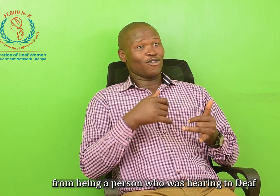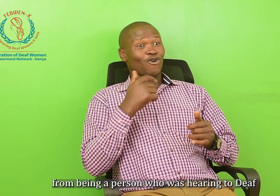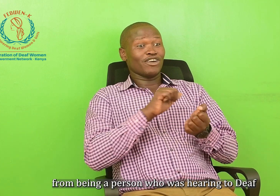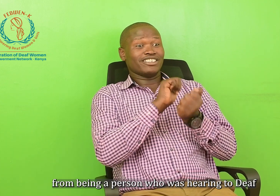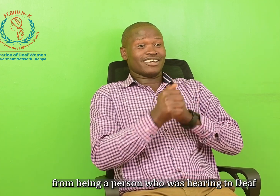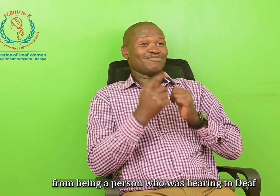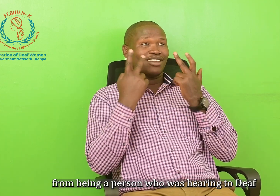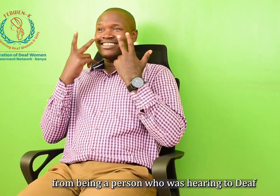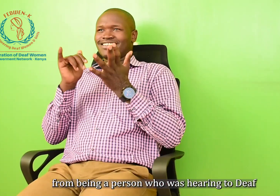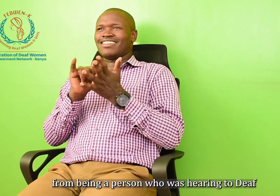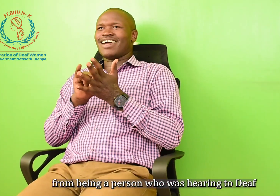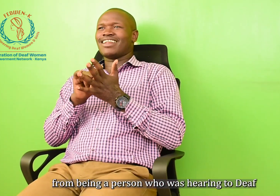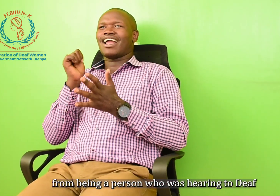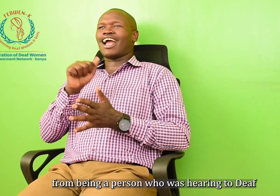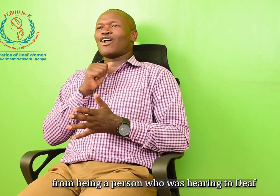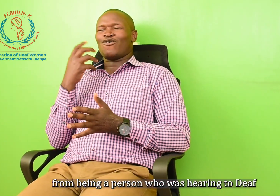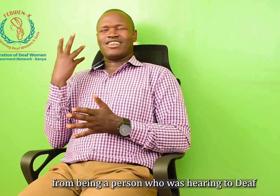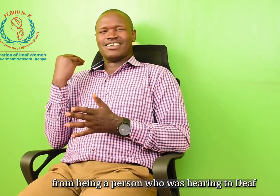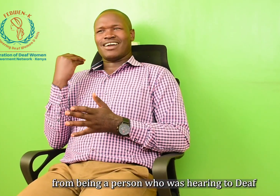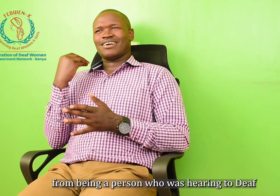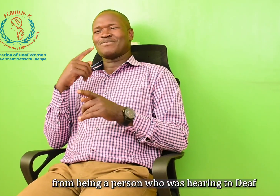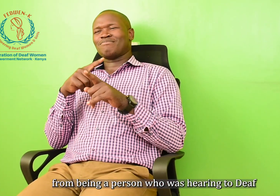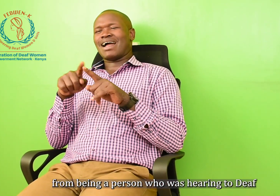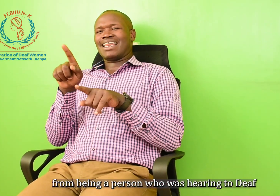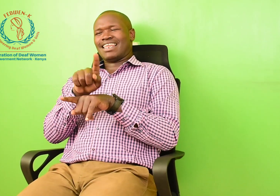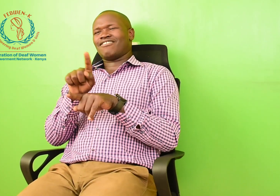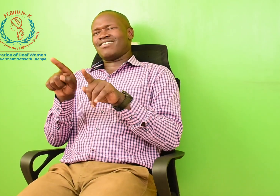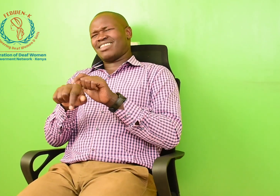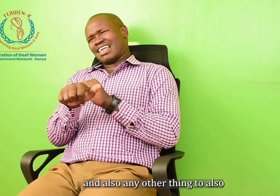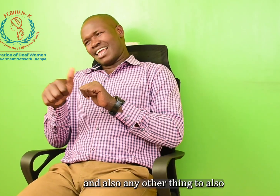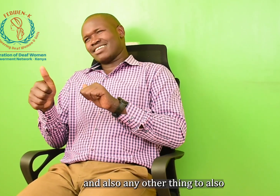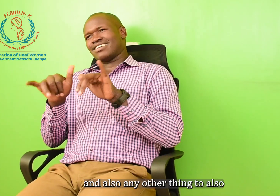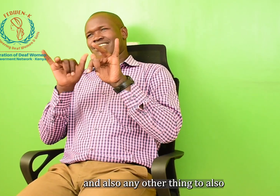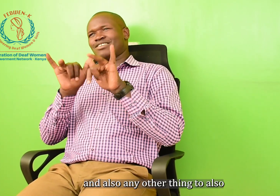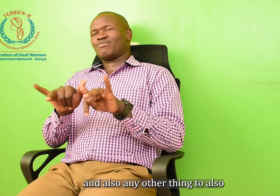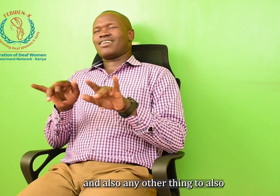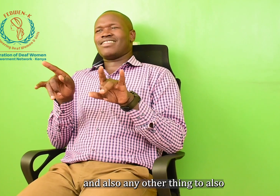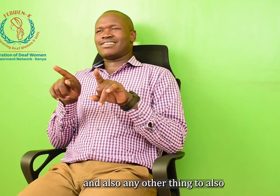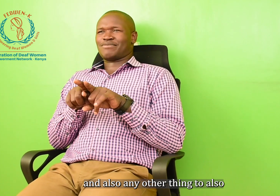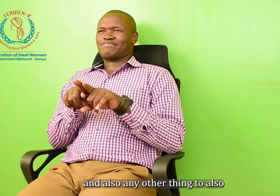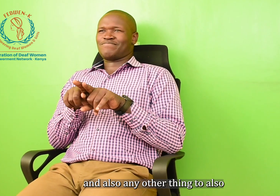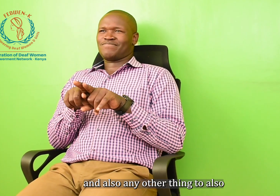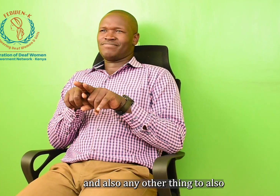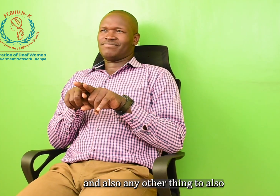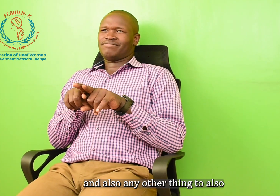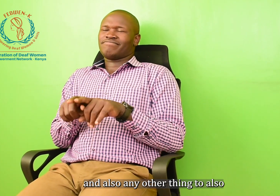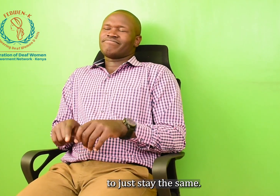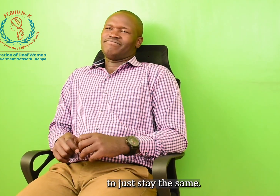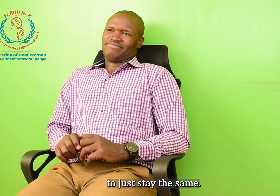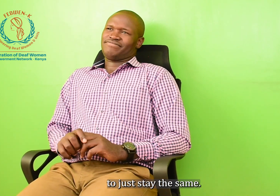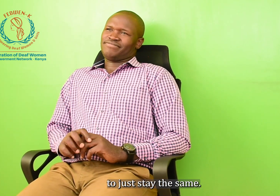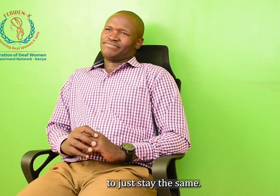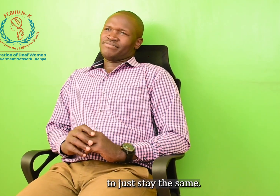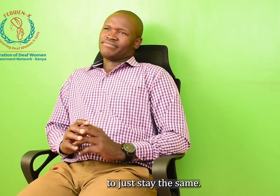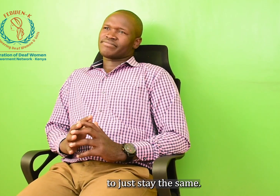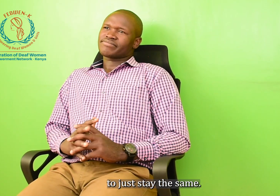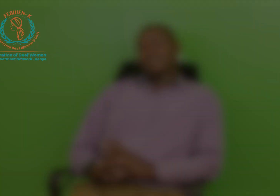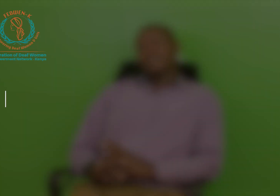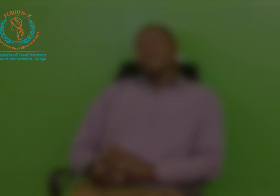from being a person who's hearing to deaf, and also any other thing to also stay just the same.